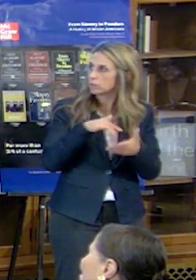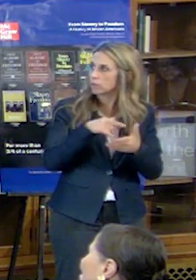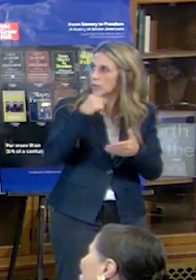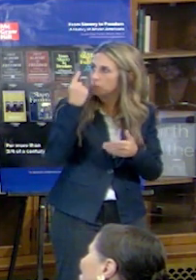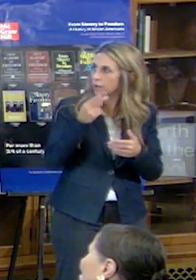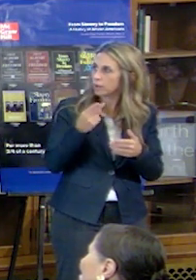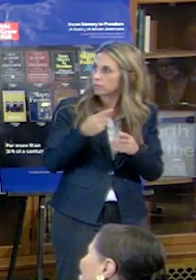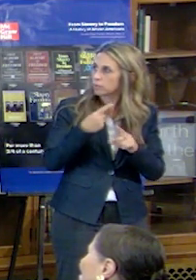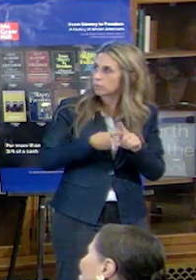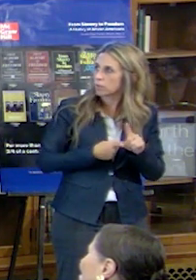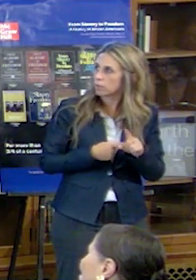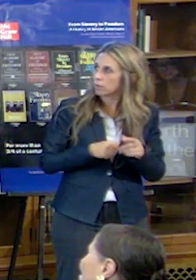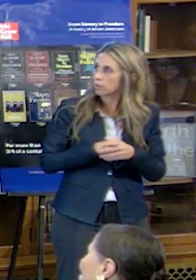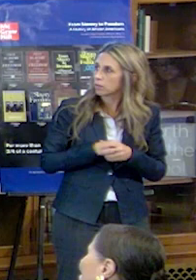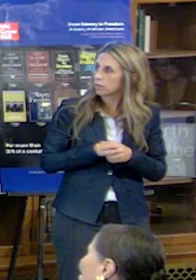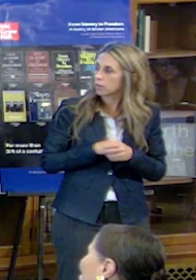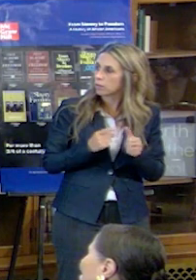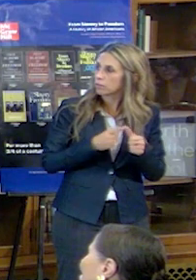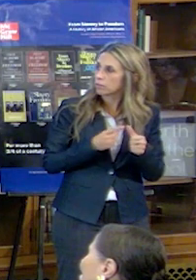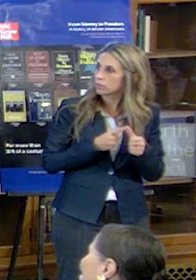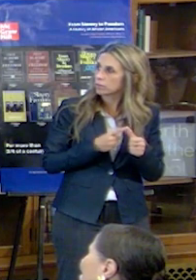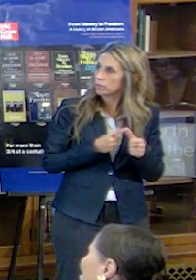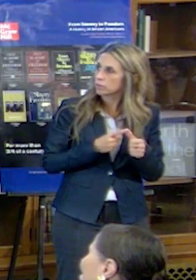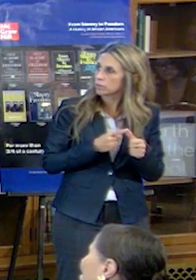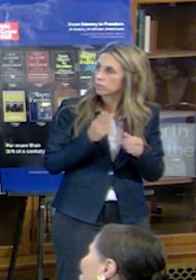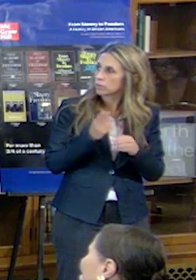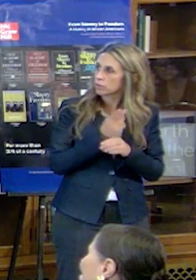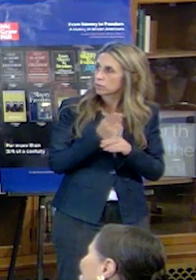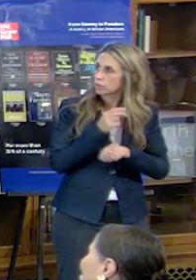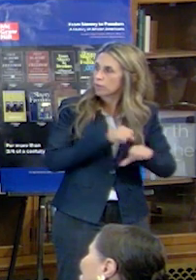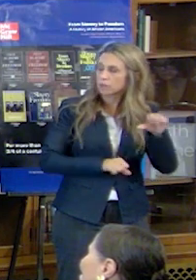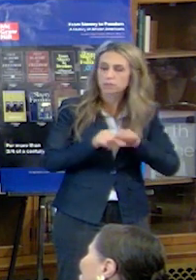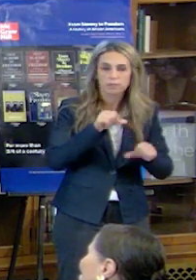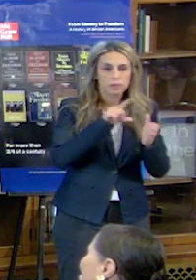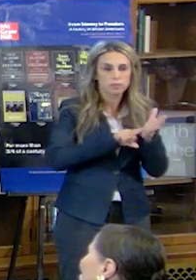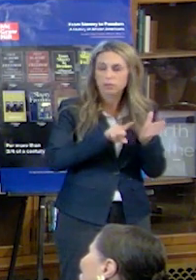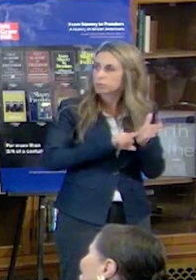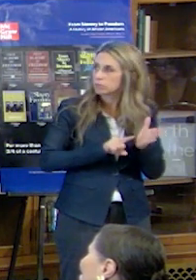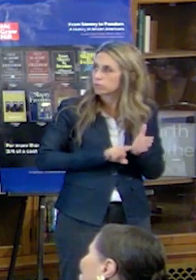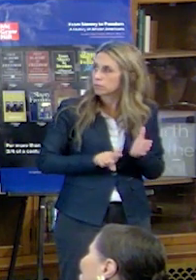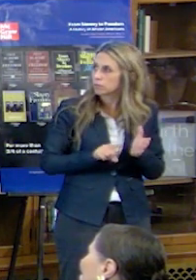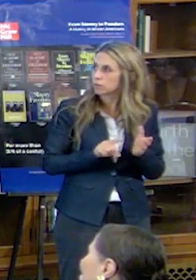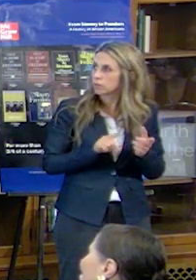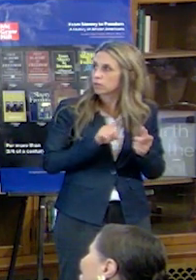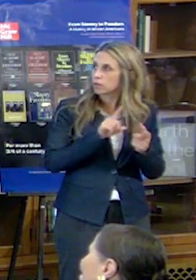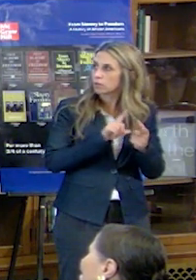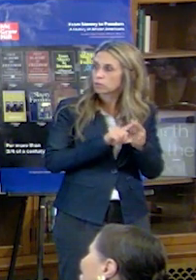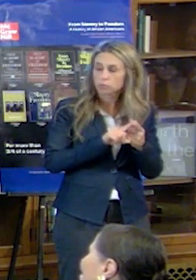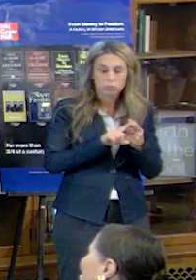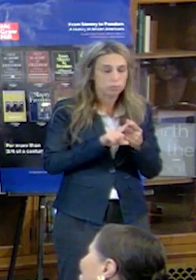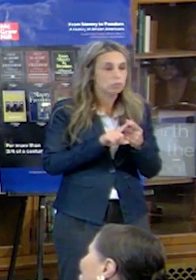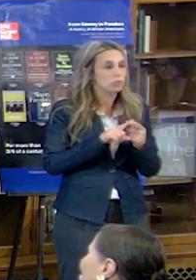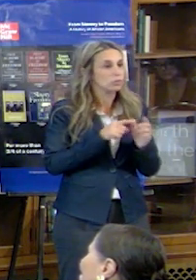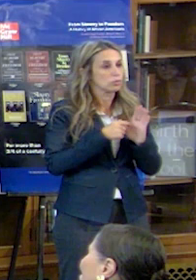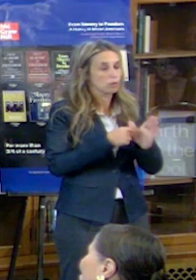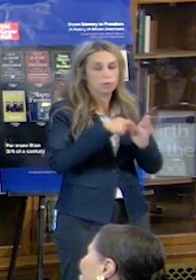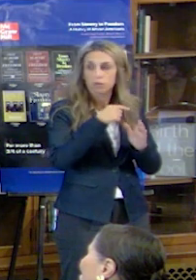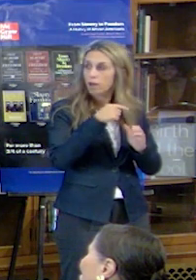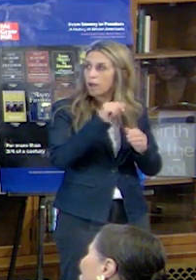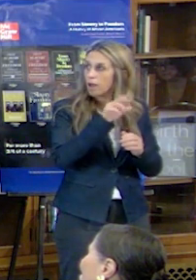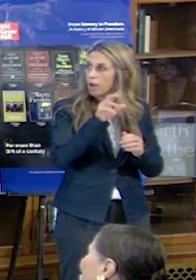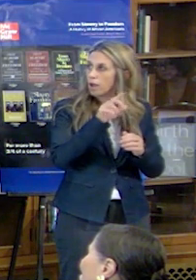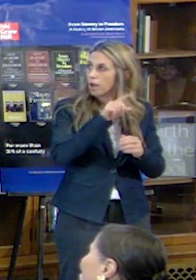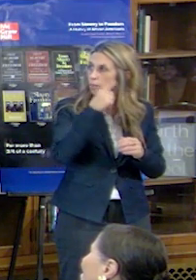think Dr hibach really captured this first the use of scientific investigation to reassert the contributions of African-Americans to